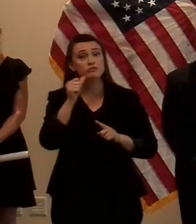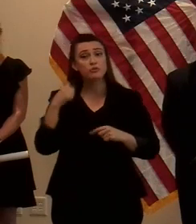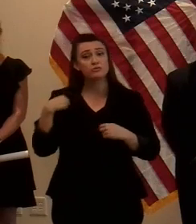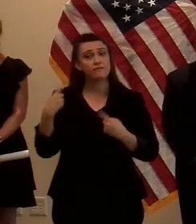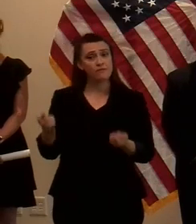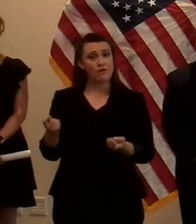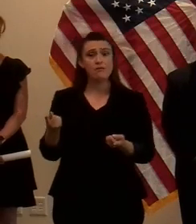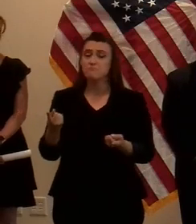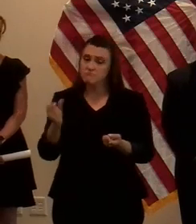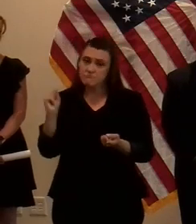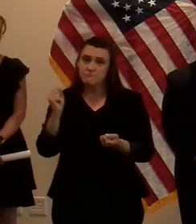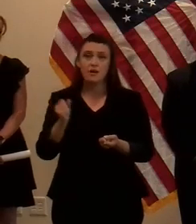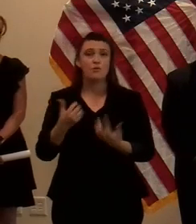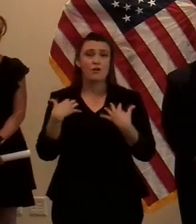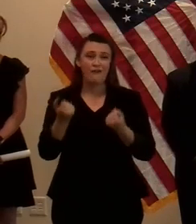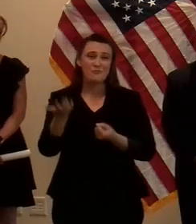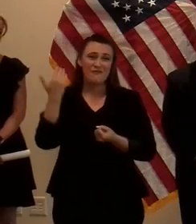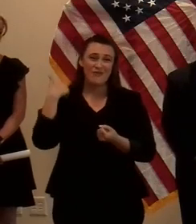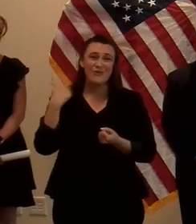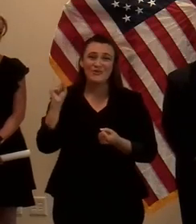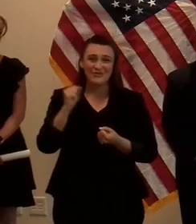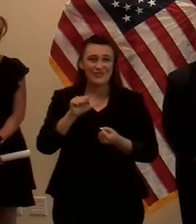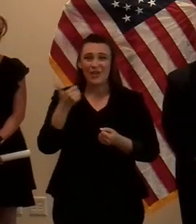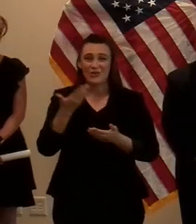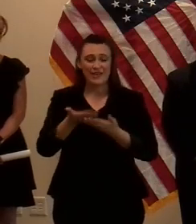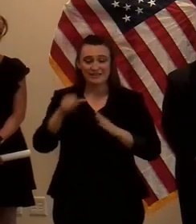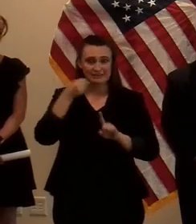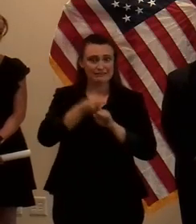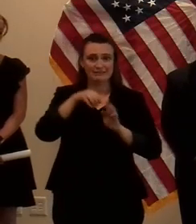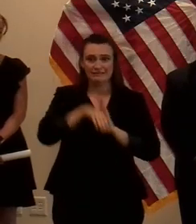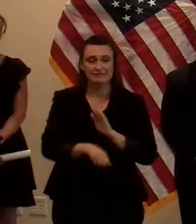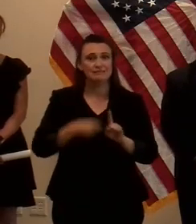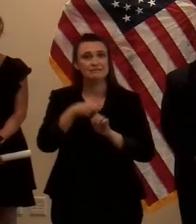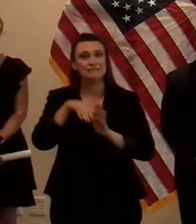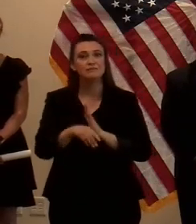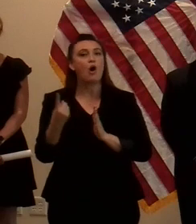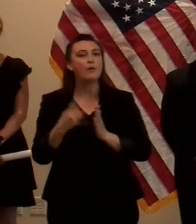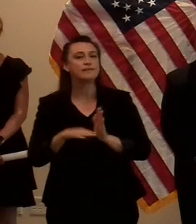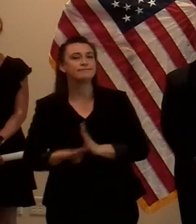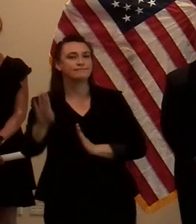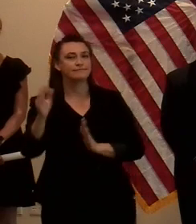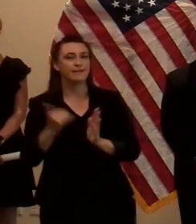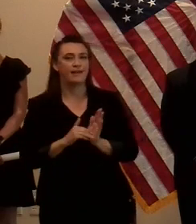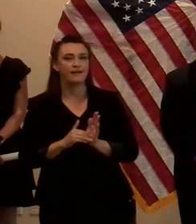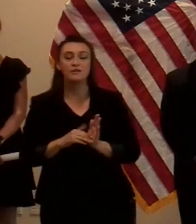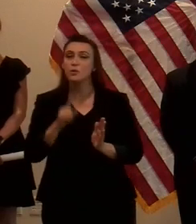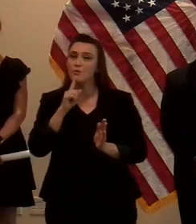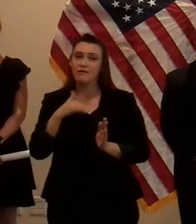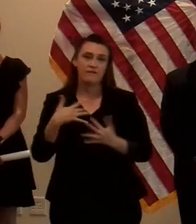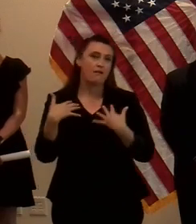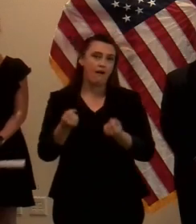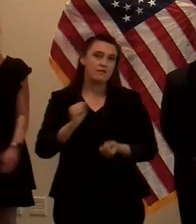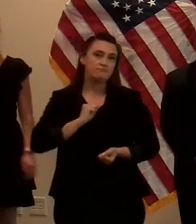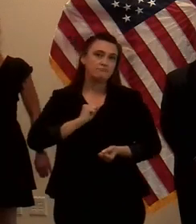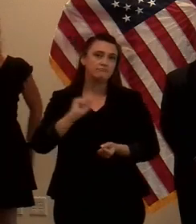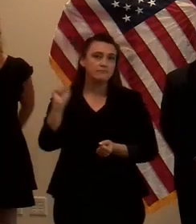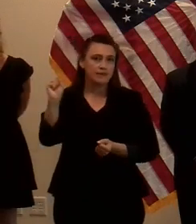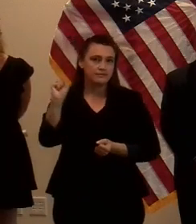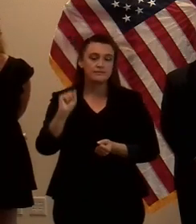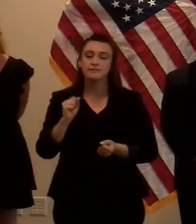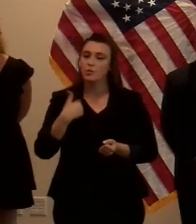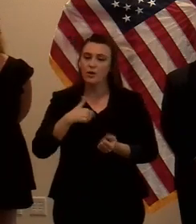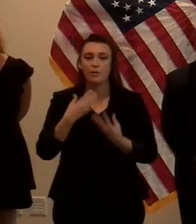tough economic times before. Under Governor Ducey's leadership, I have complete confidence that we will